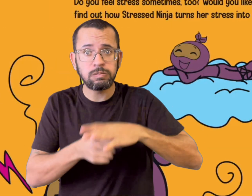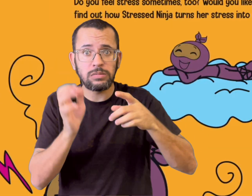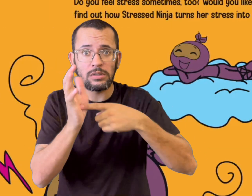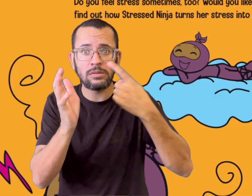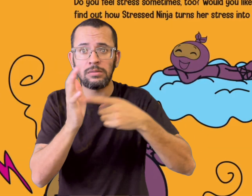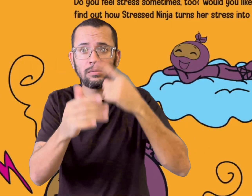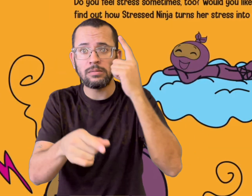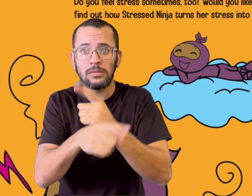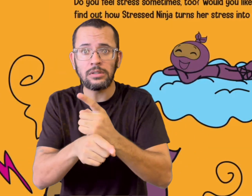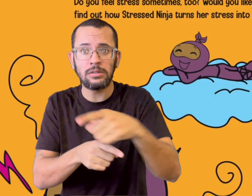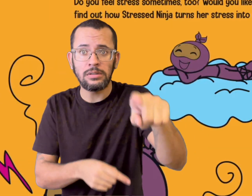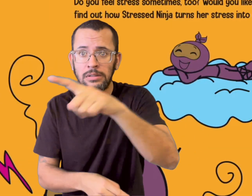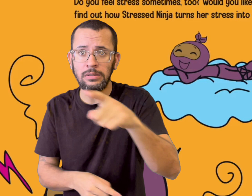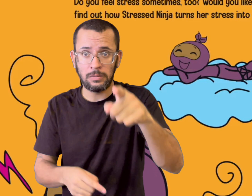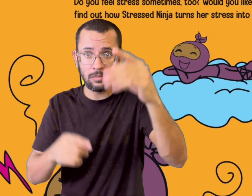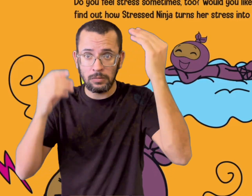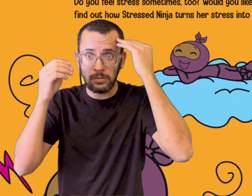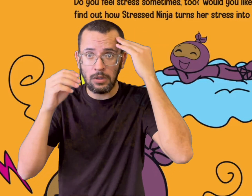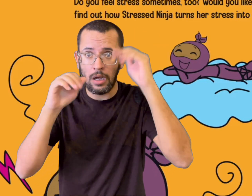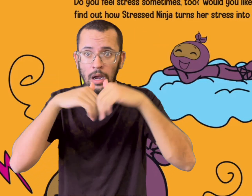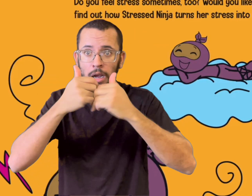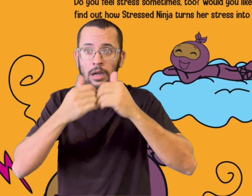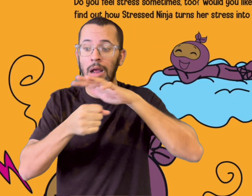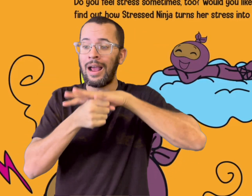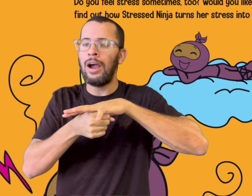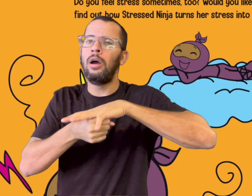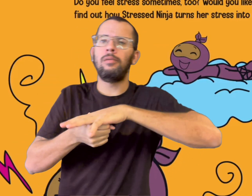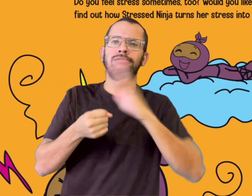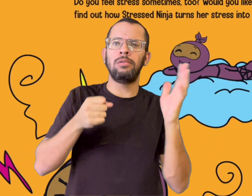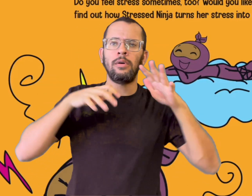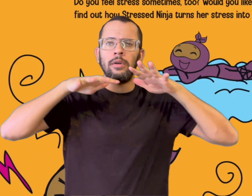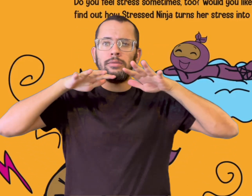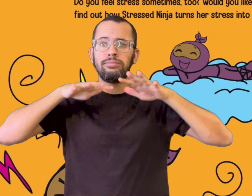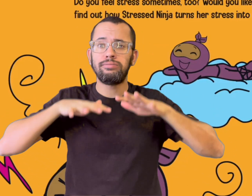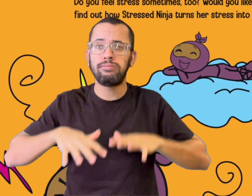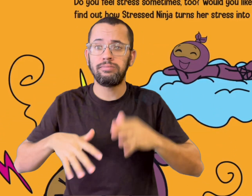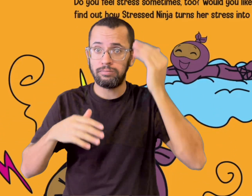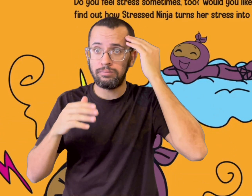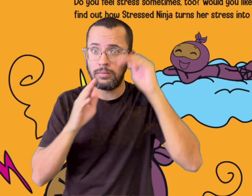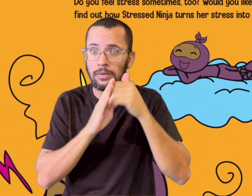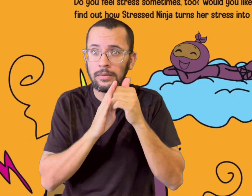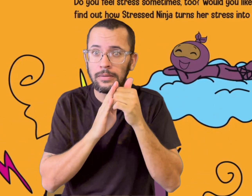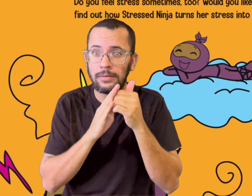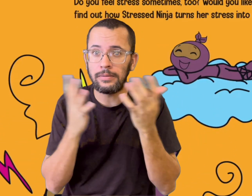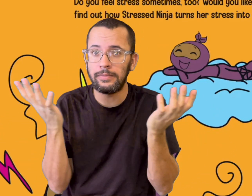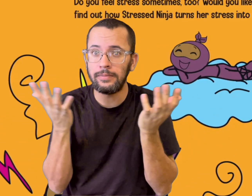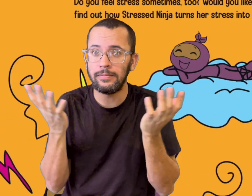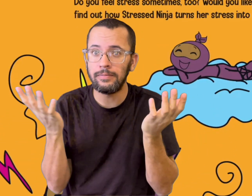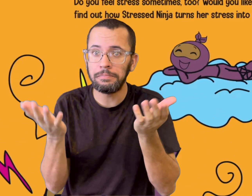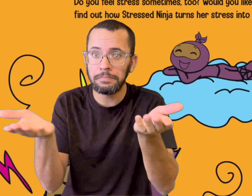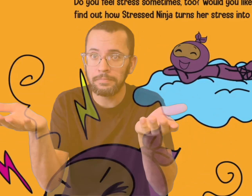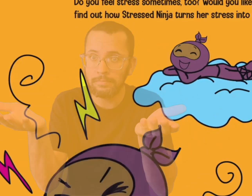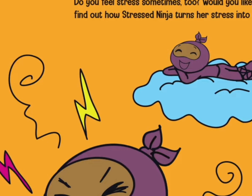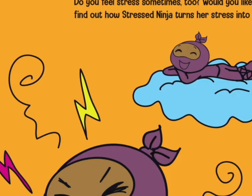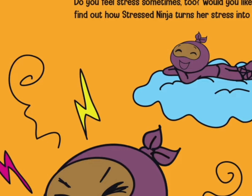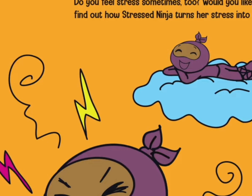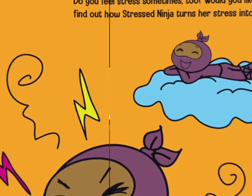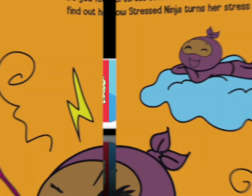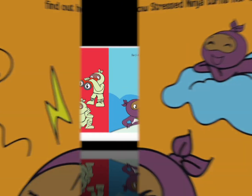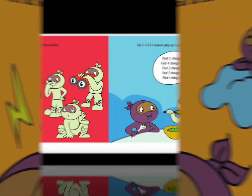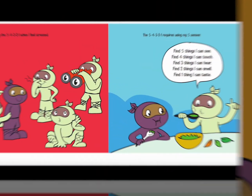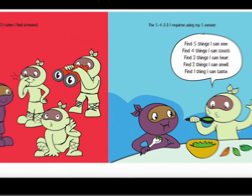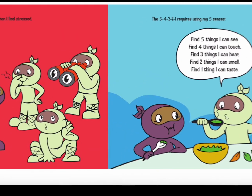Do you feel stressed sometimes too? Would you like to find out how Stressed Ninja turns her stress into calm?